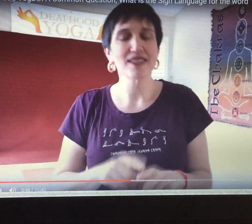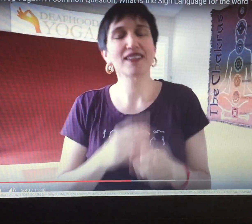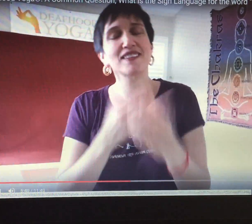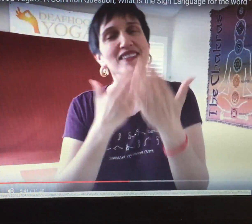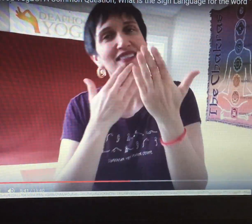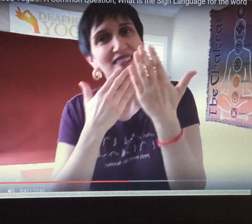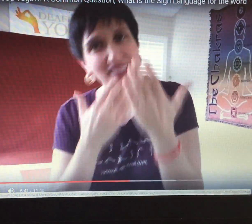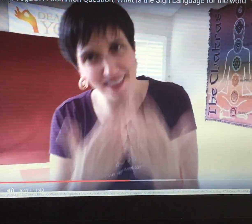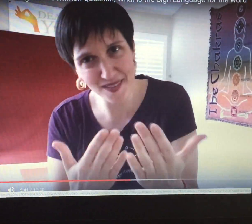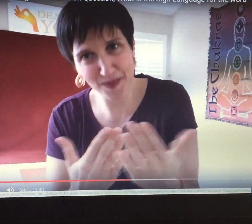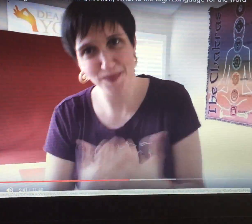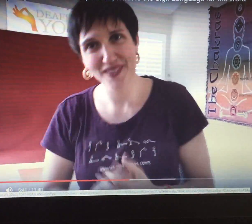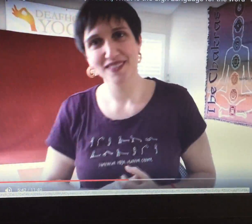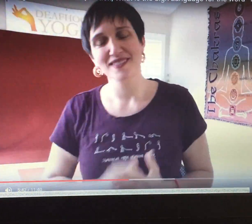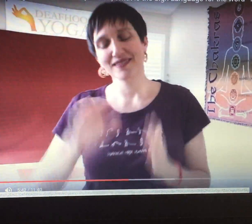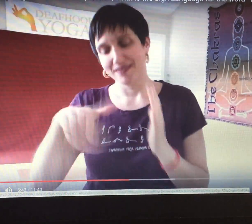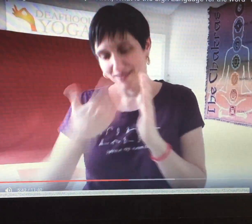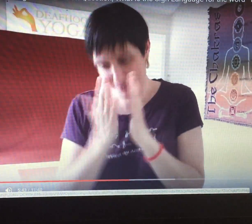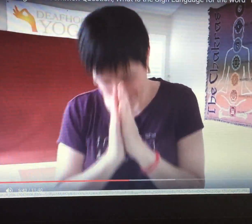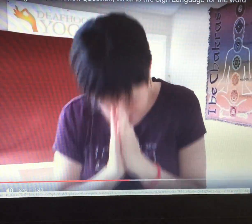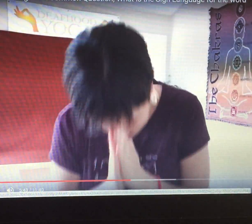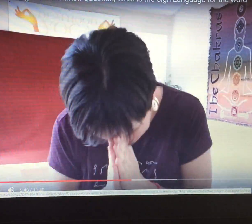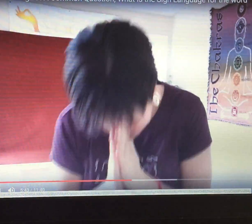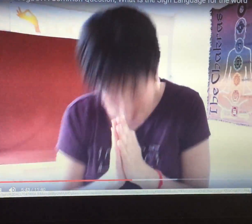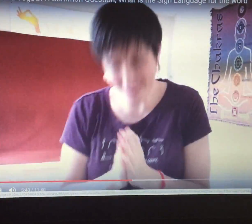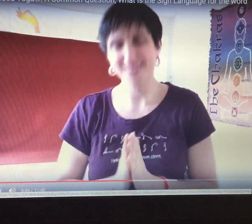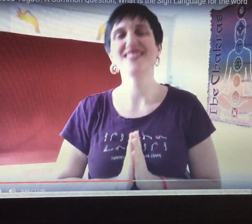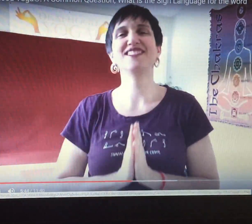Yes, we agreed. Thank you. Whew. Namaste.